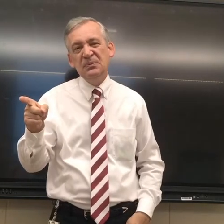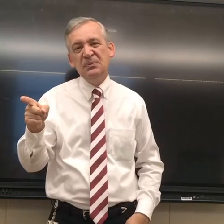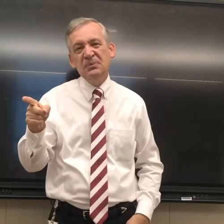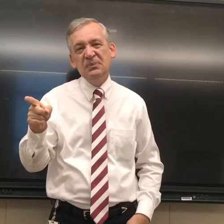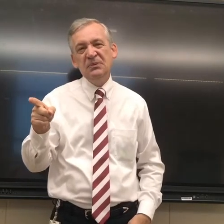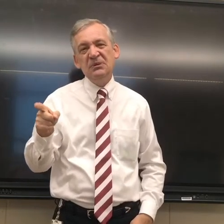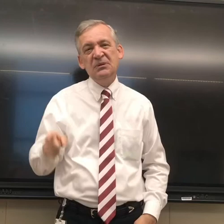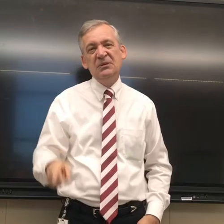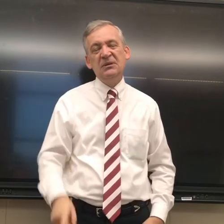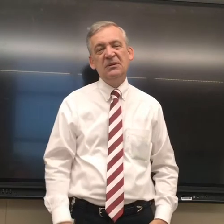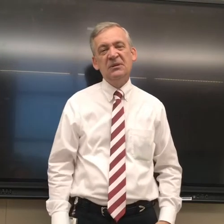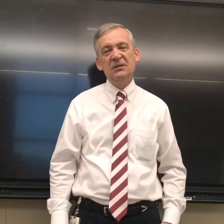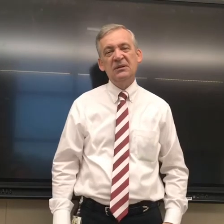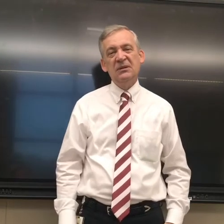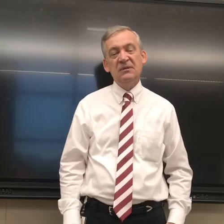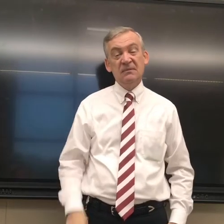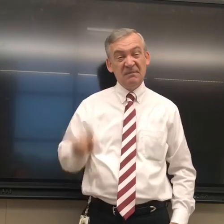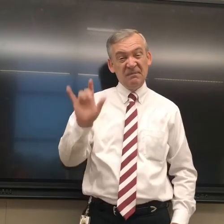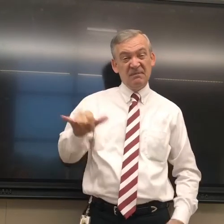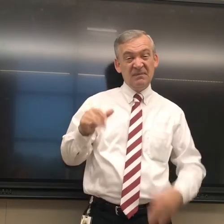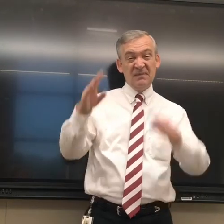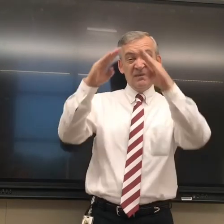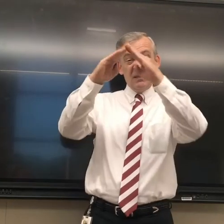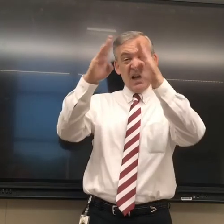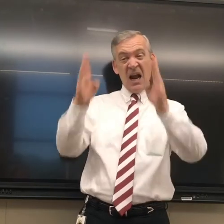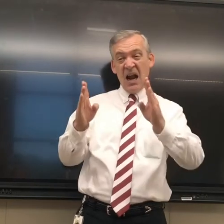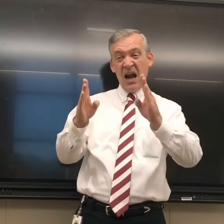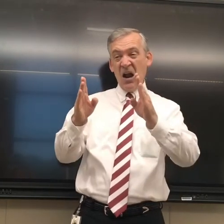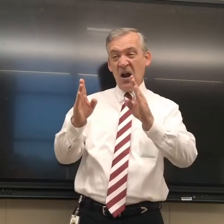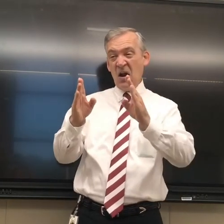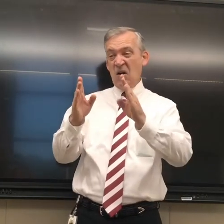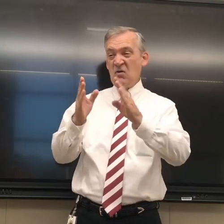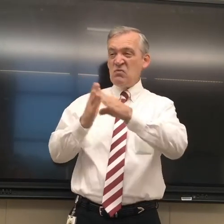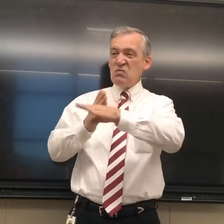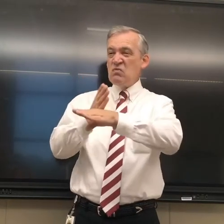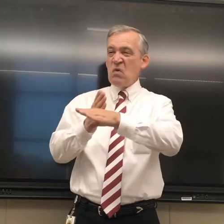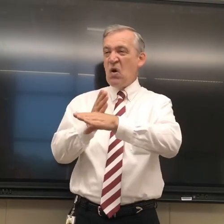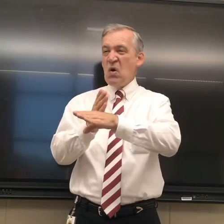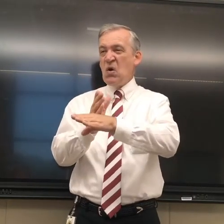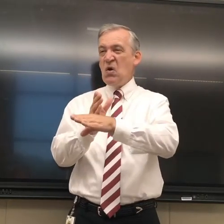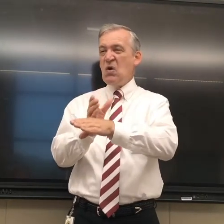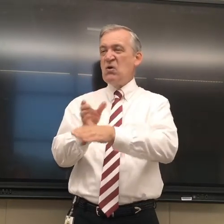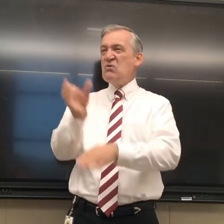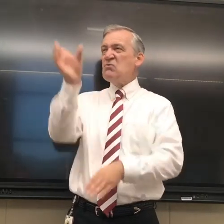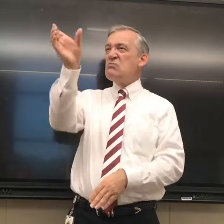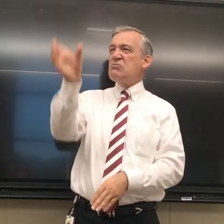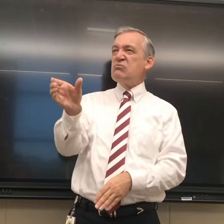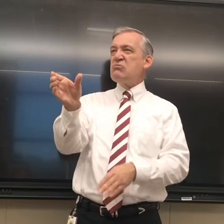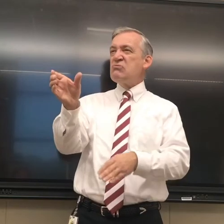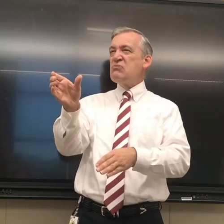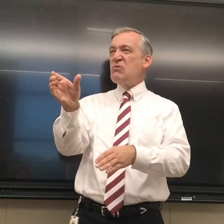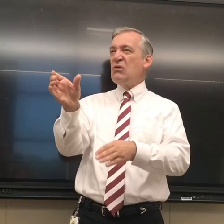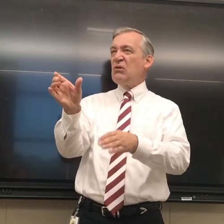The boards themselves seemed to remain upright, not from being nailed together, but rather from leaning